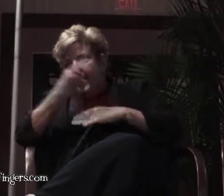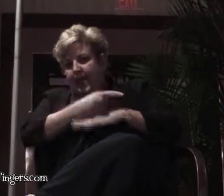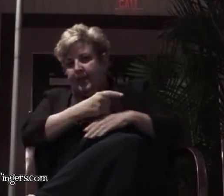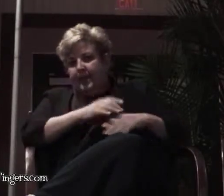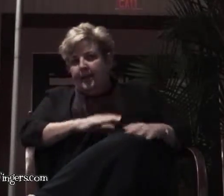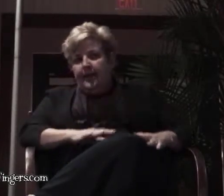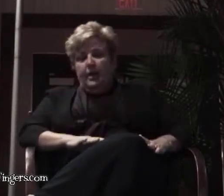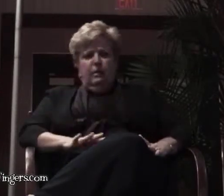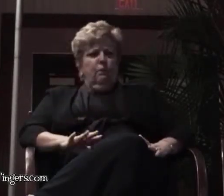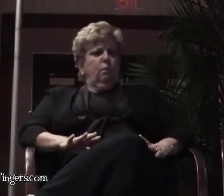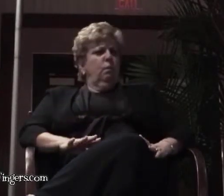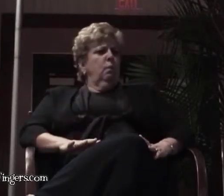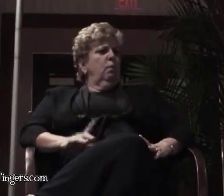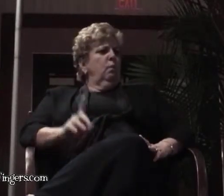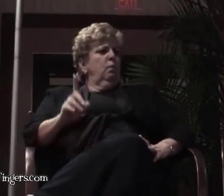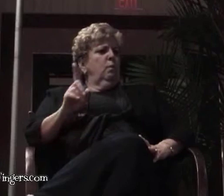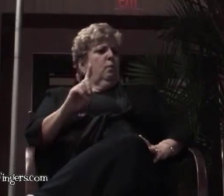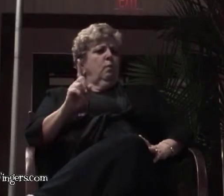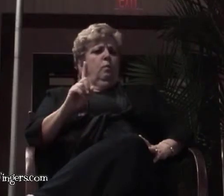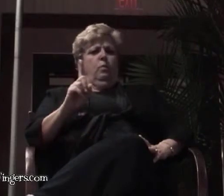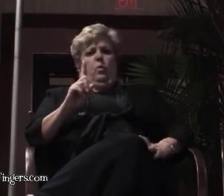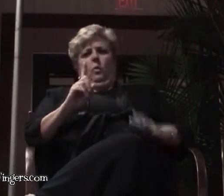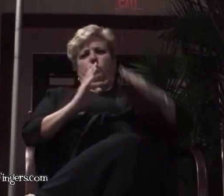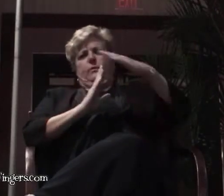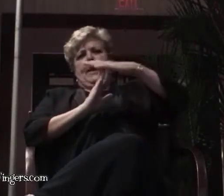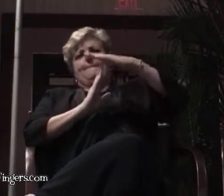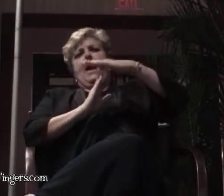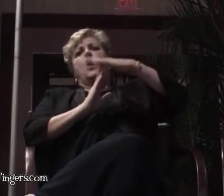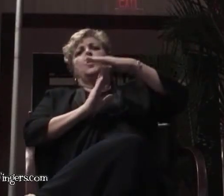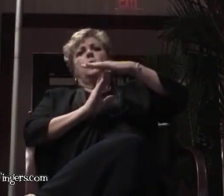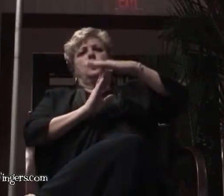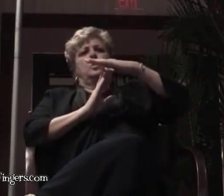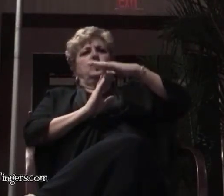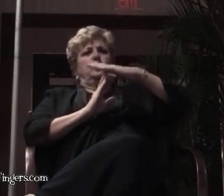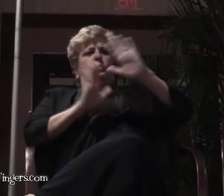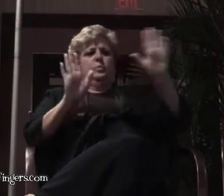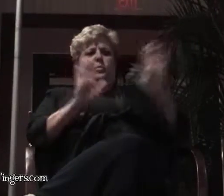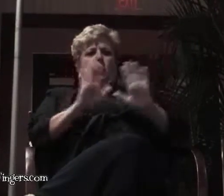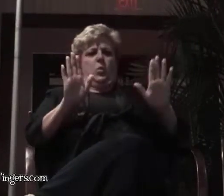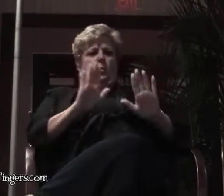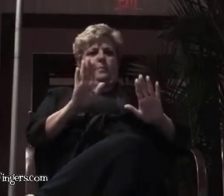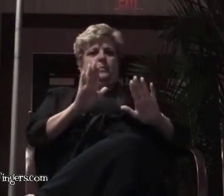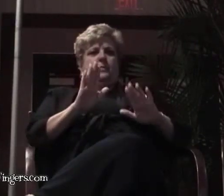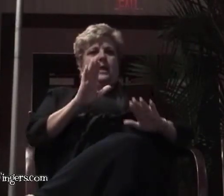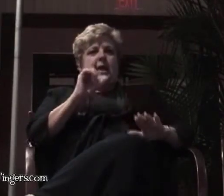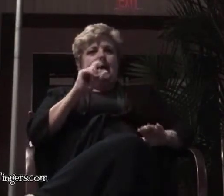Time out, wait a minute. St. Anthony's Hospital. I should have known better.